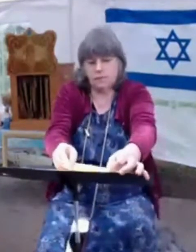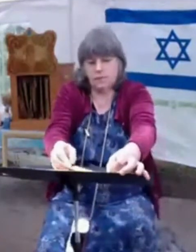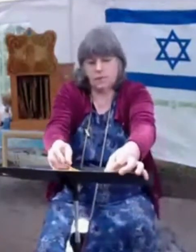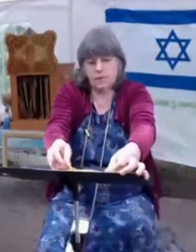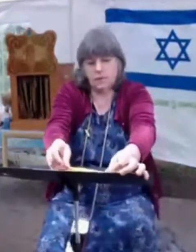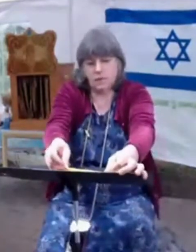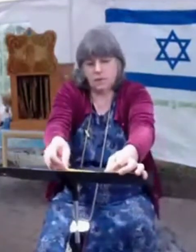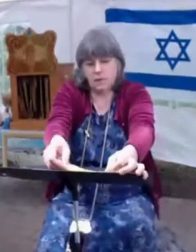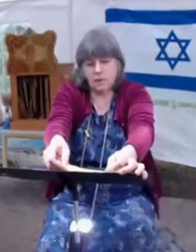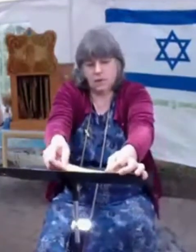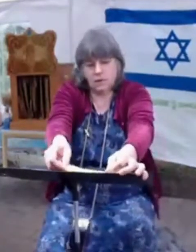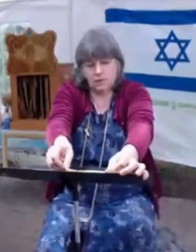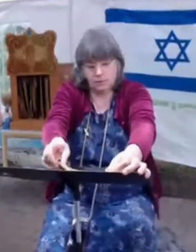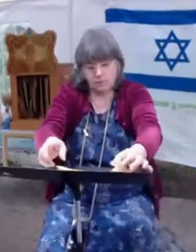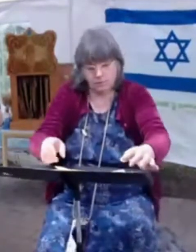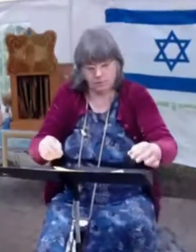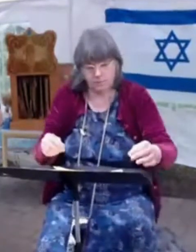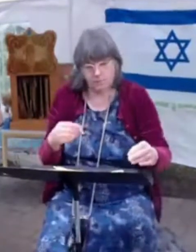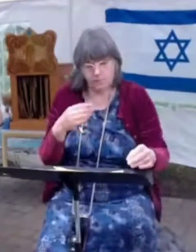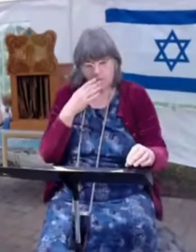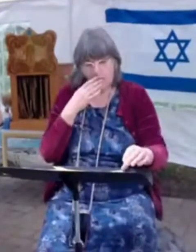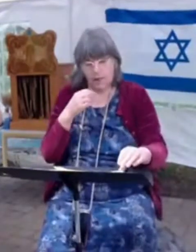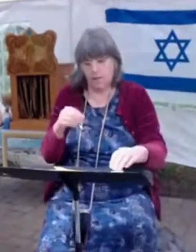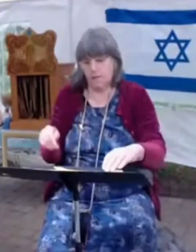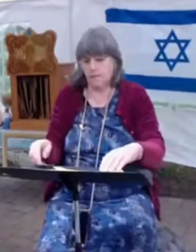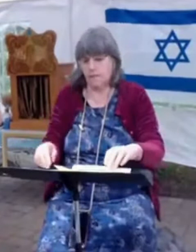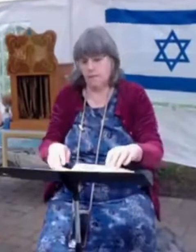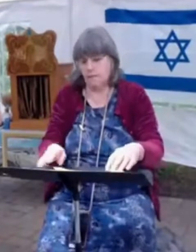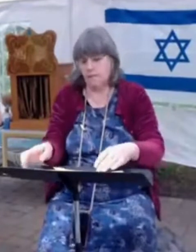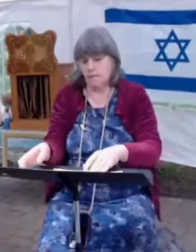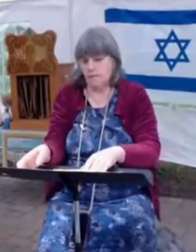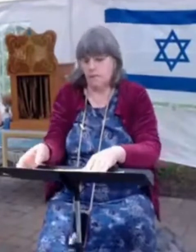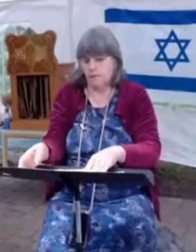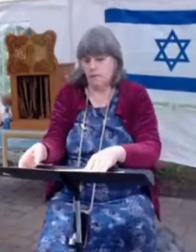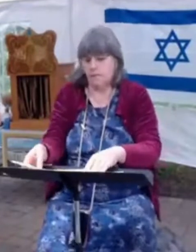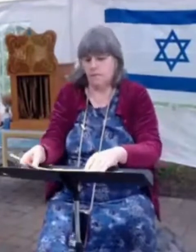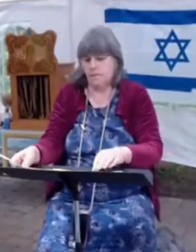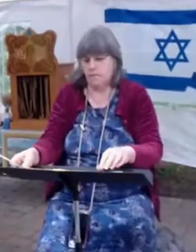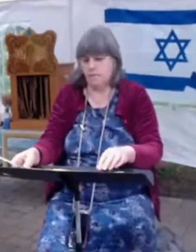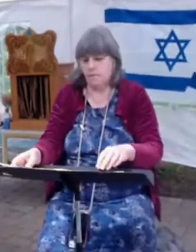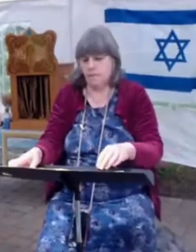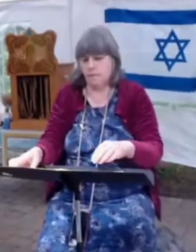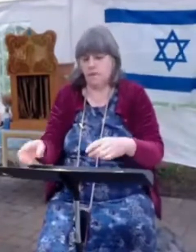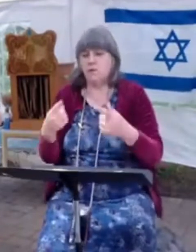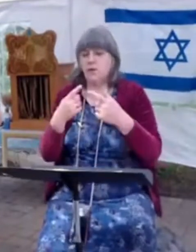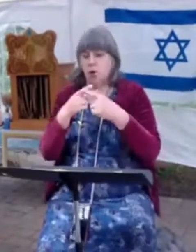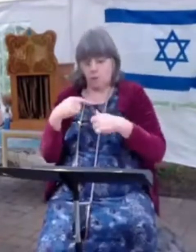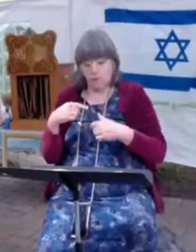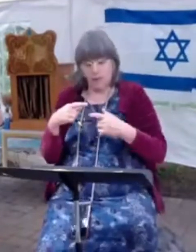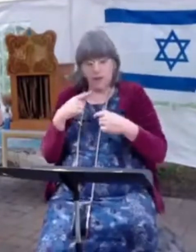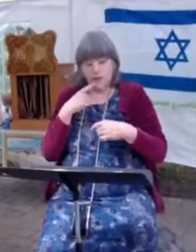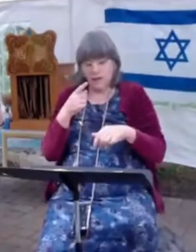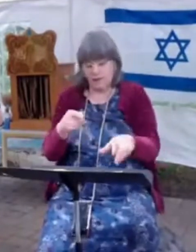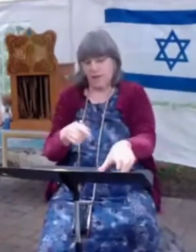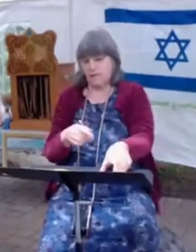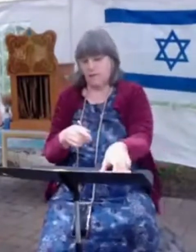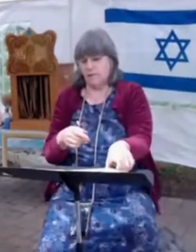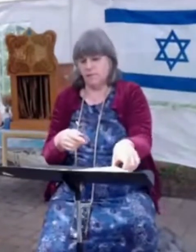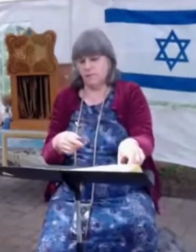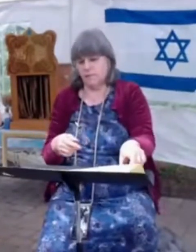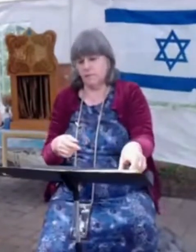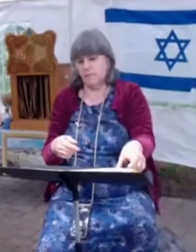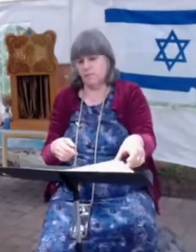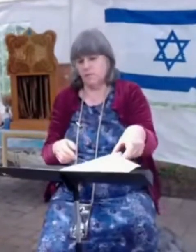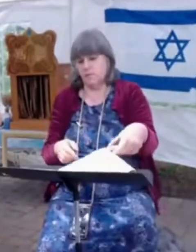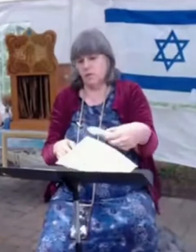news, is written in the Torah. The Torah, which teaches us what repentance looks like, it also tells